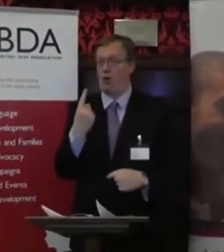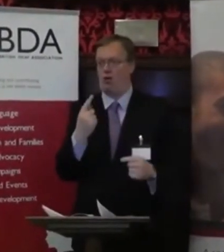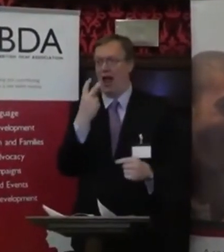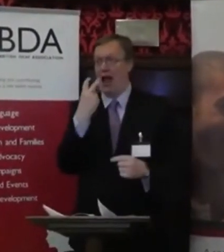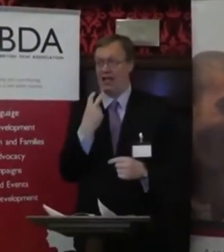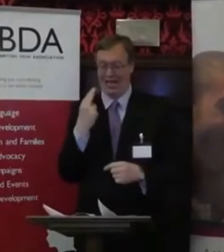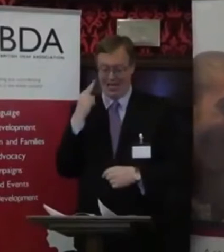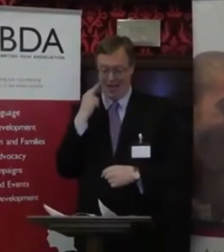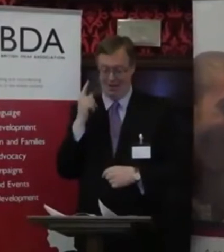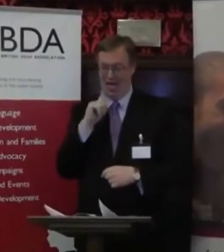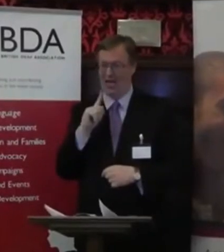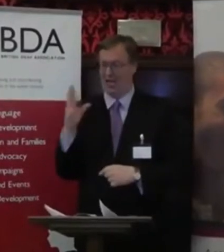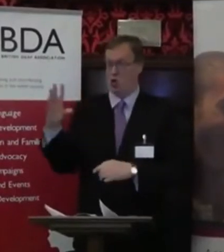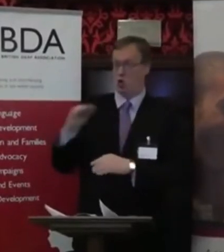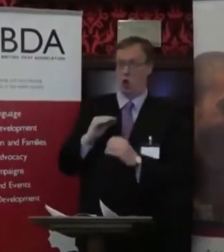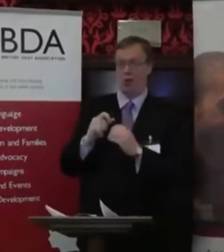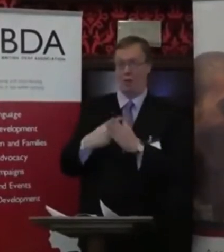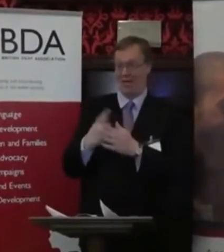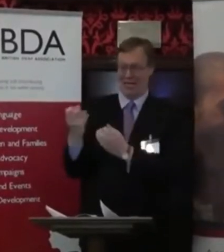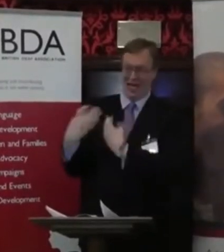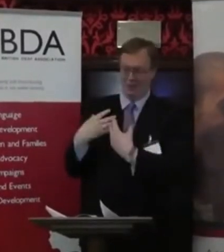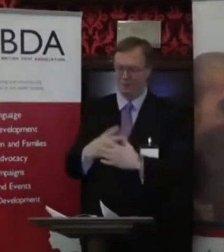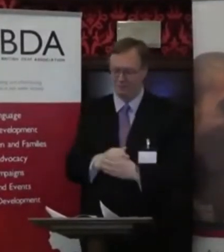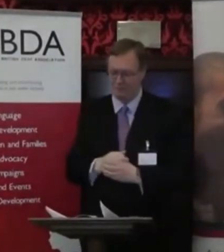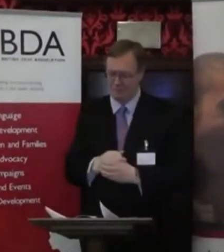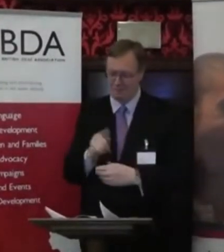one example, there's an elderly deaf lady who told me